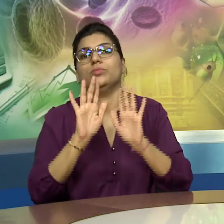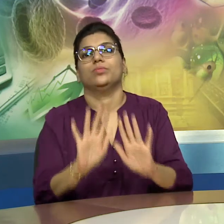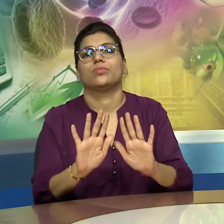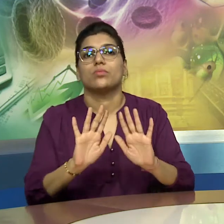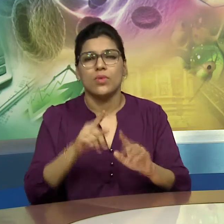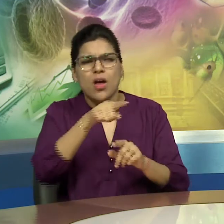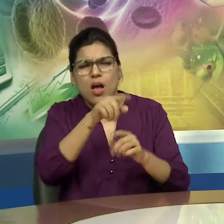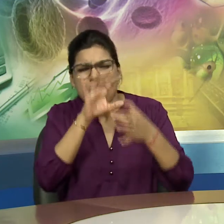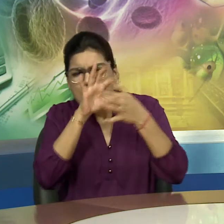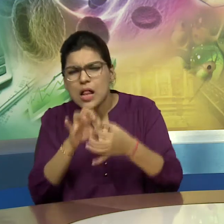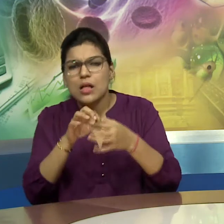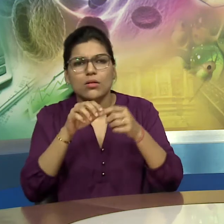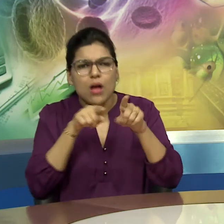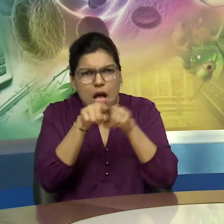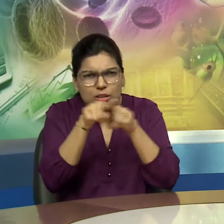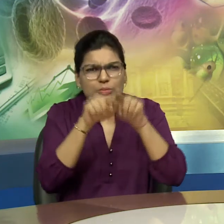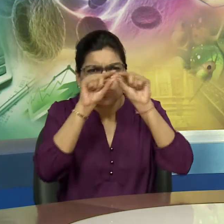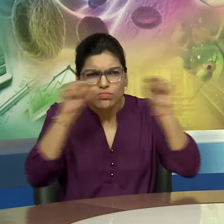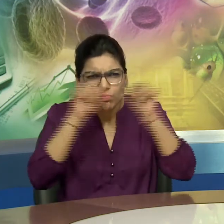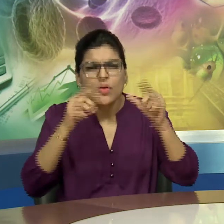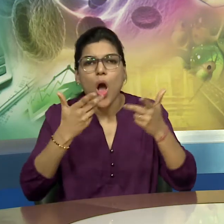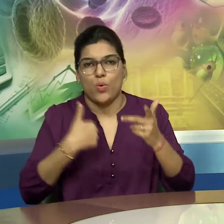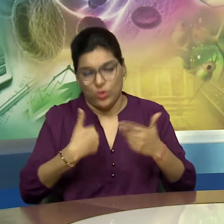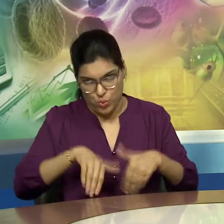Like if you need to ask, did you cook yesterday?